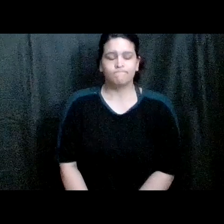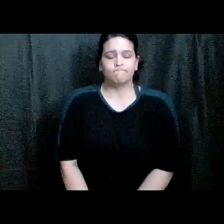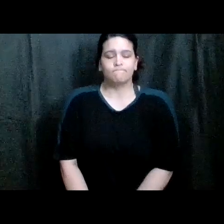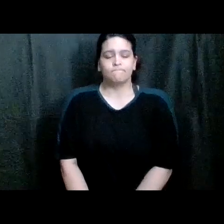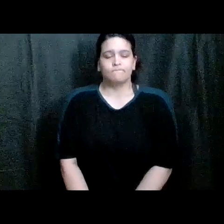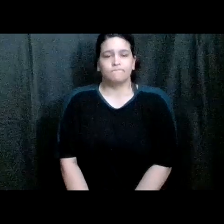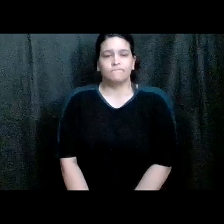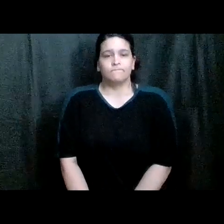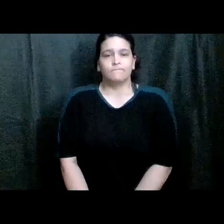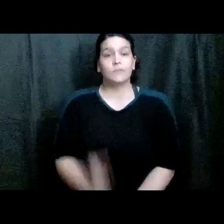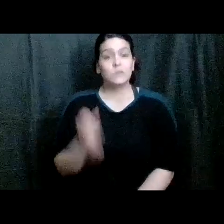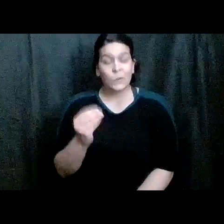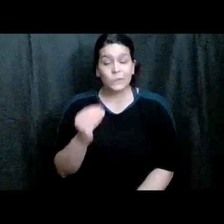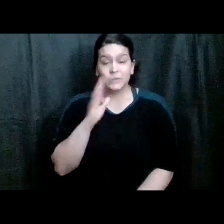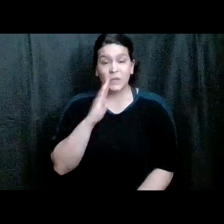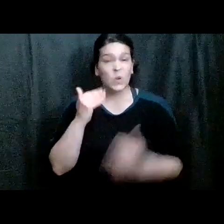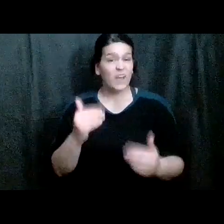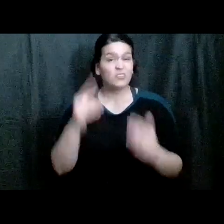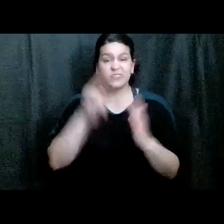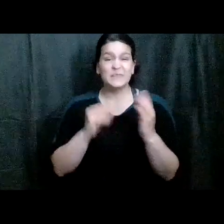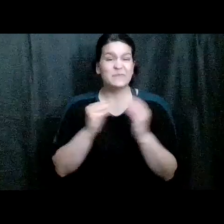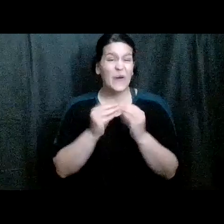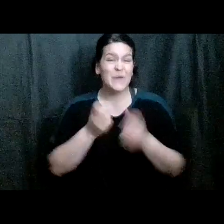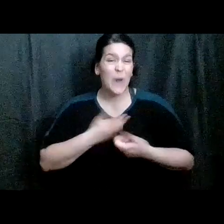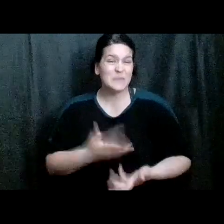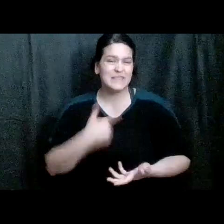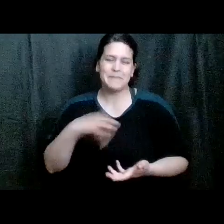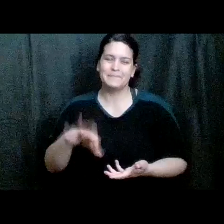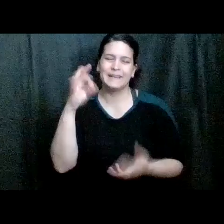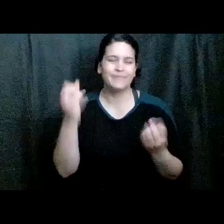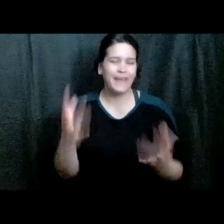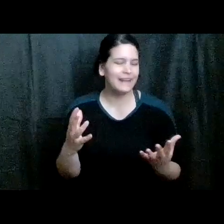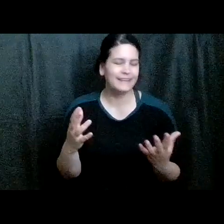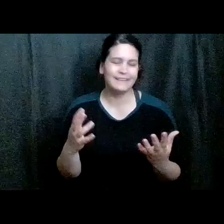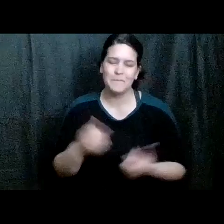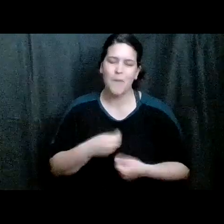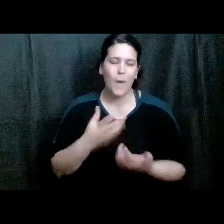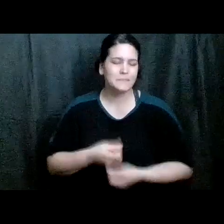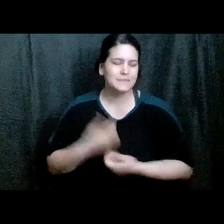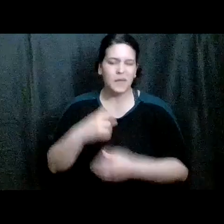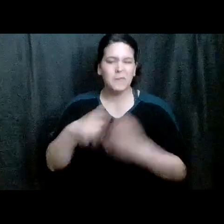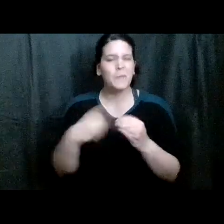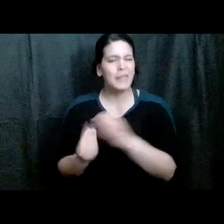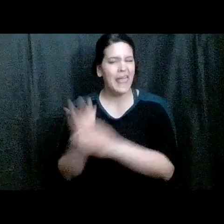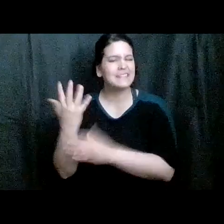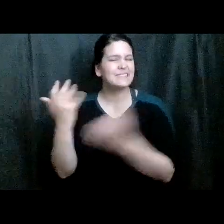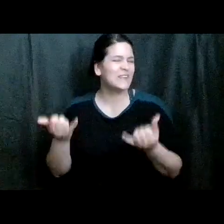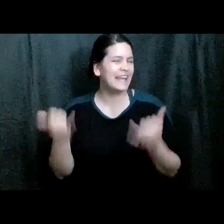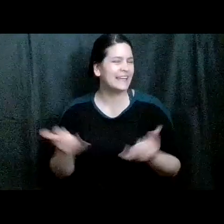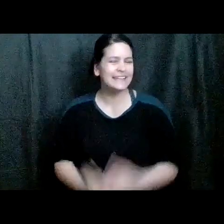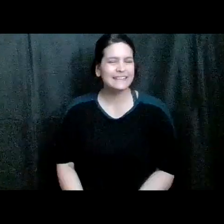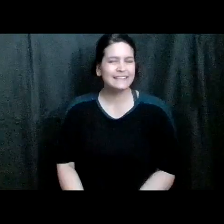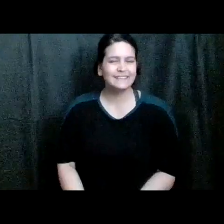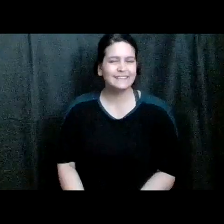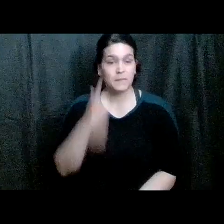I'm going to read some more poems. I picked out a lot of poems about plants today, because that's